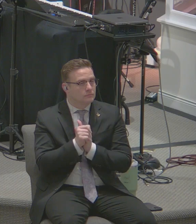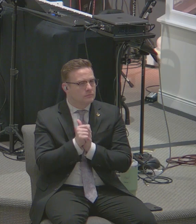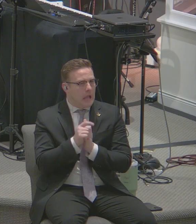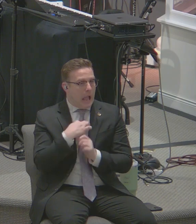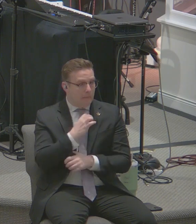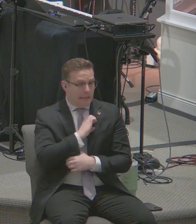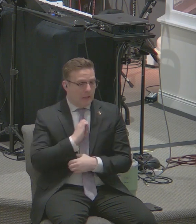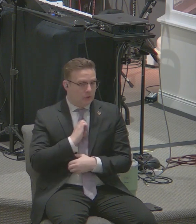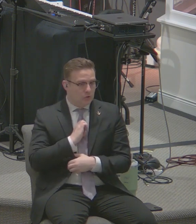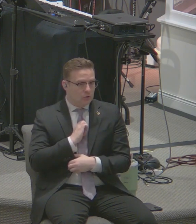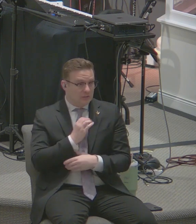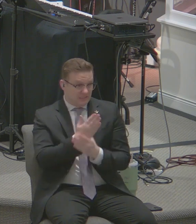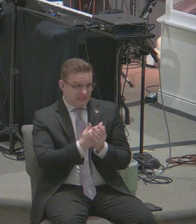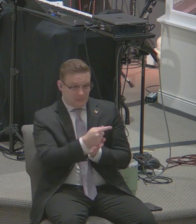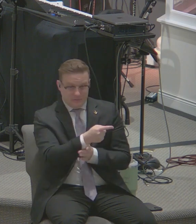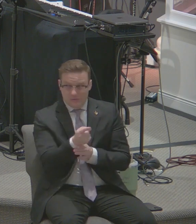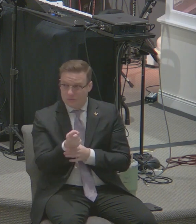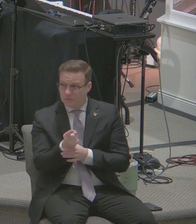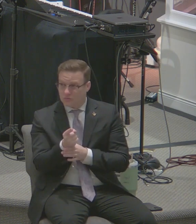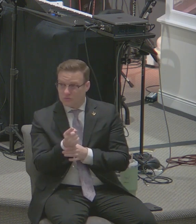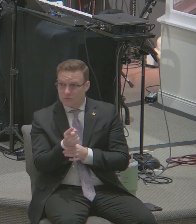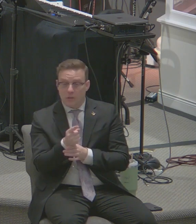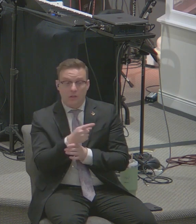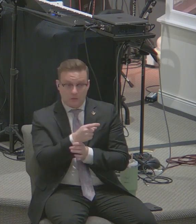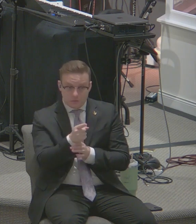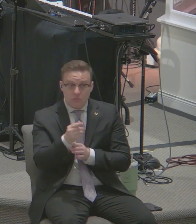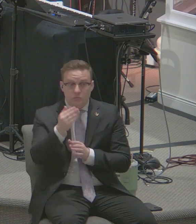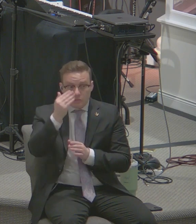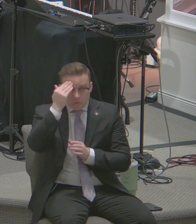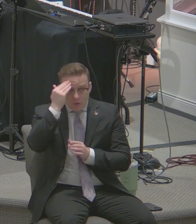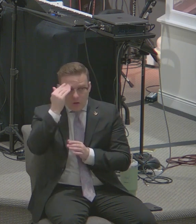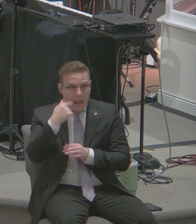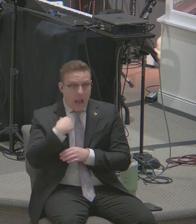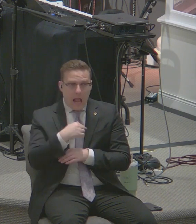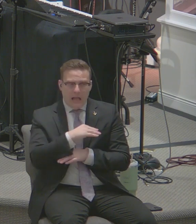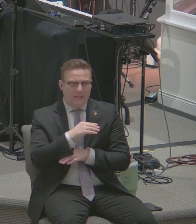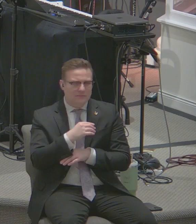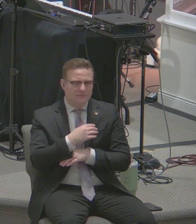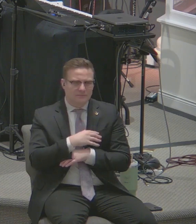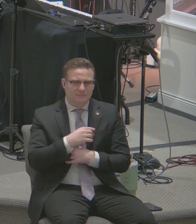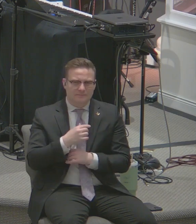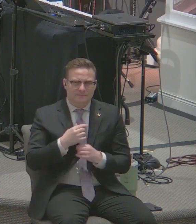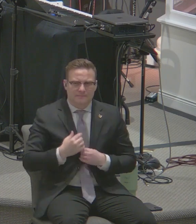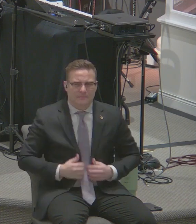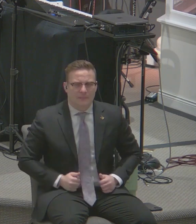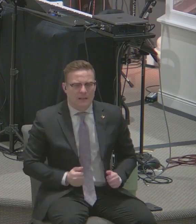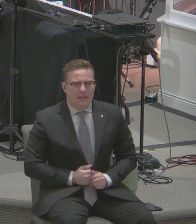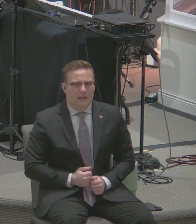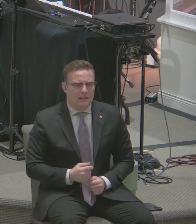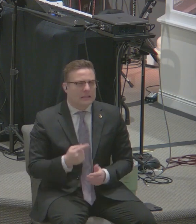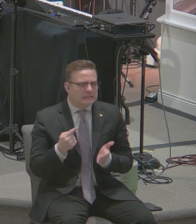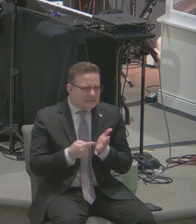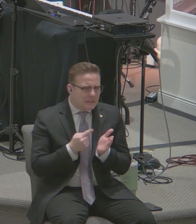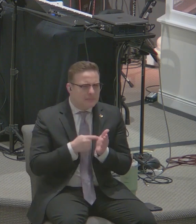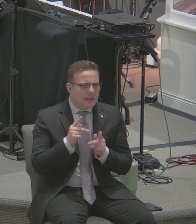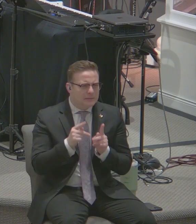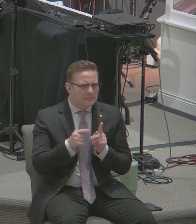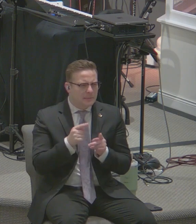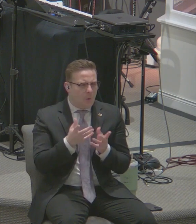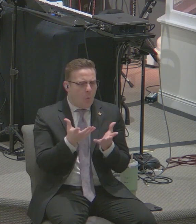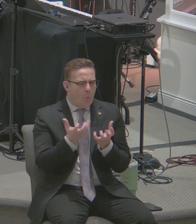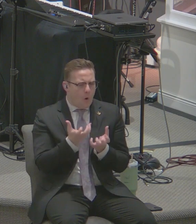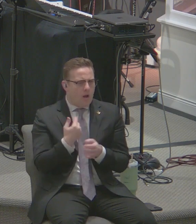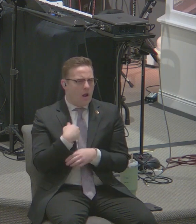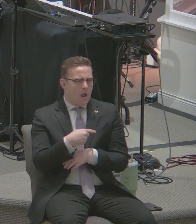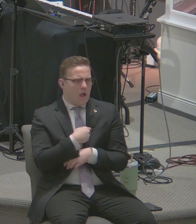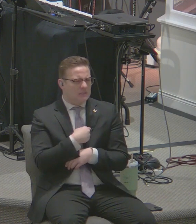I'm an elder. Some of y'all, you know, I do not like, sometimes people want us as